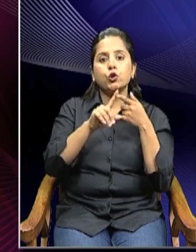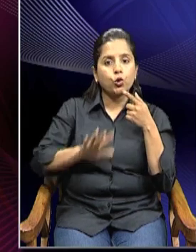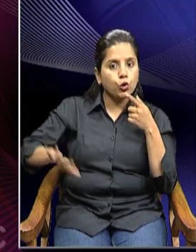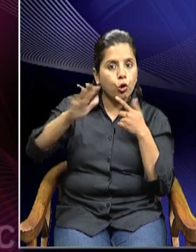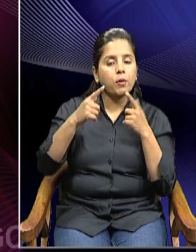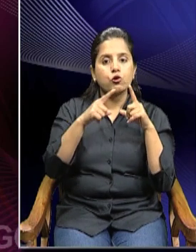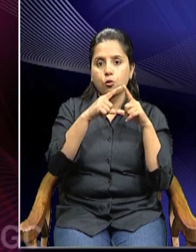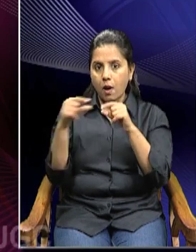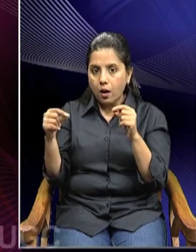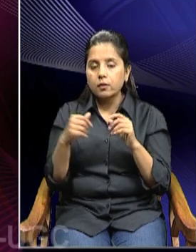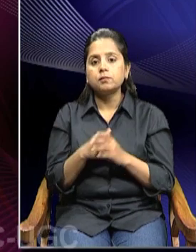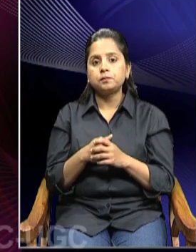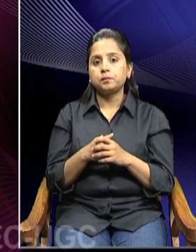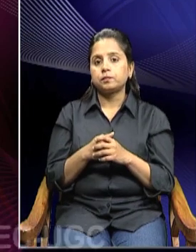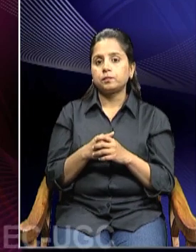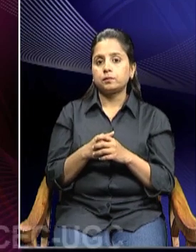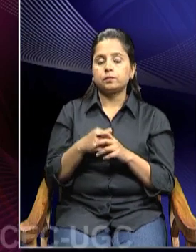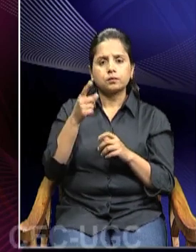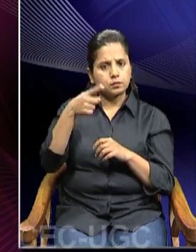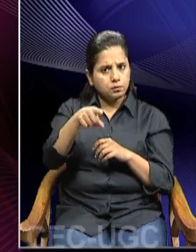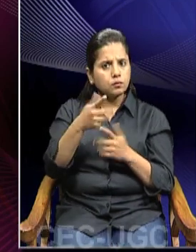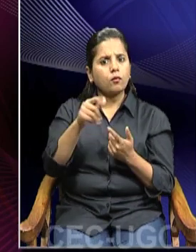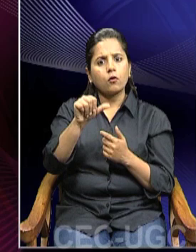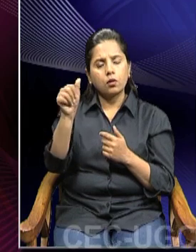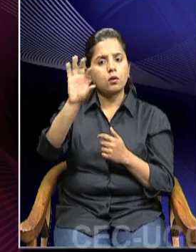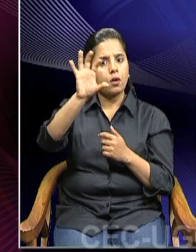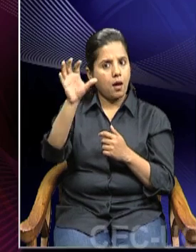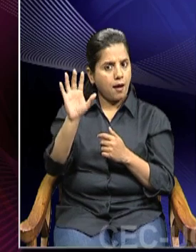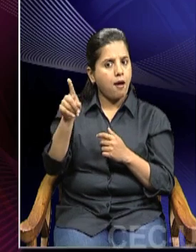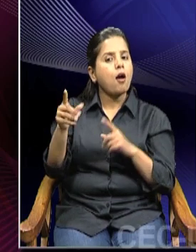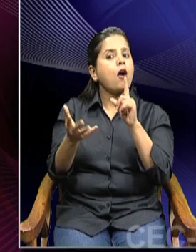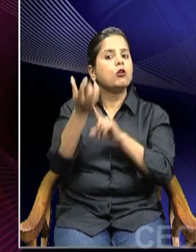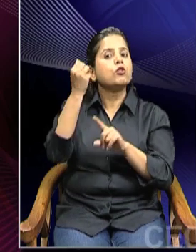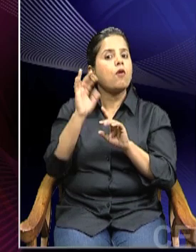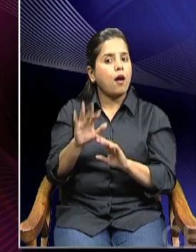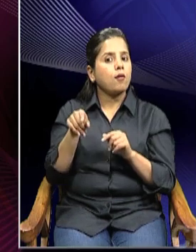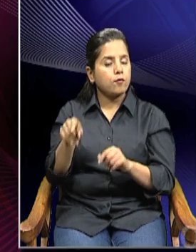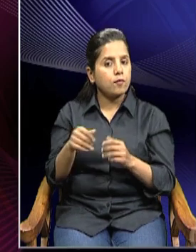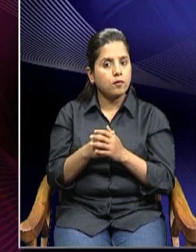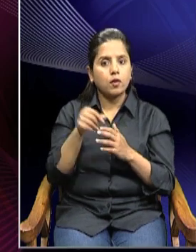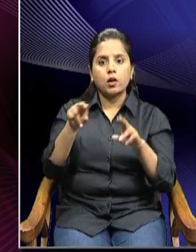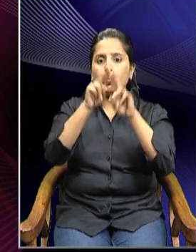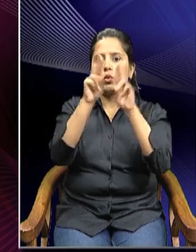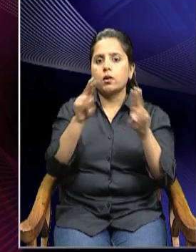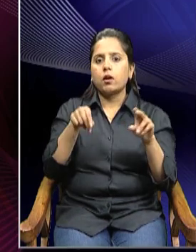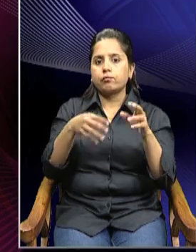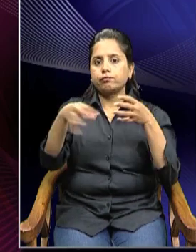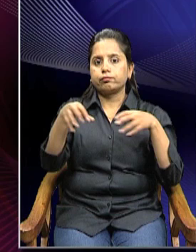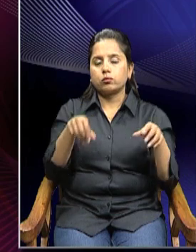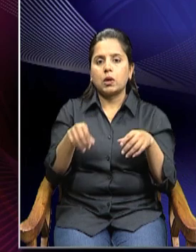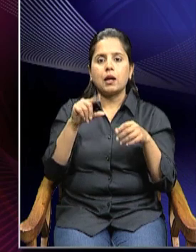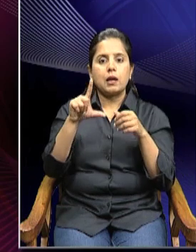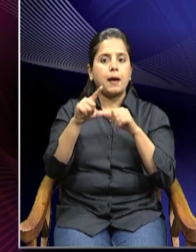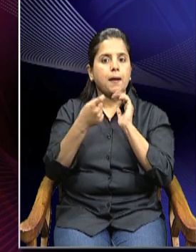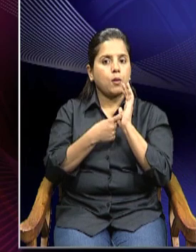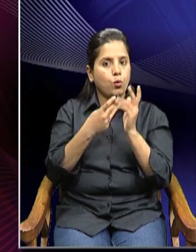Japan, they and the other countries have achieved an international division of labor